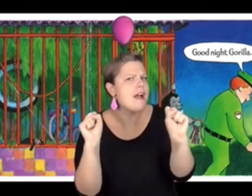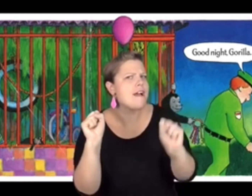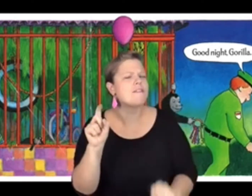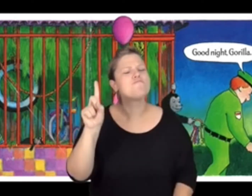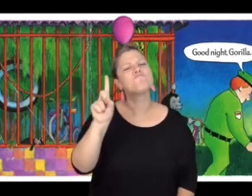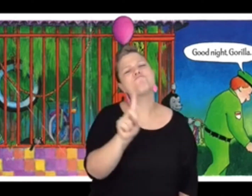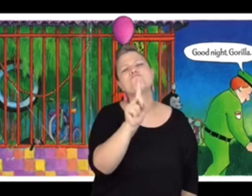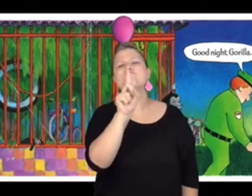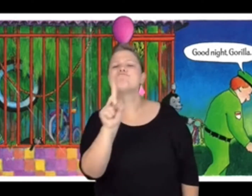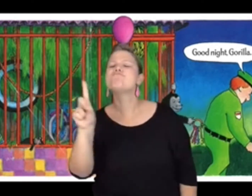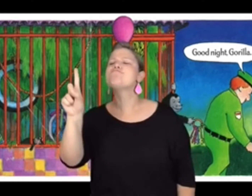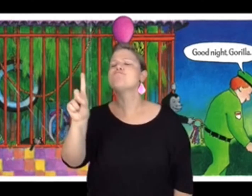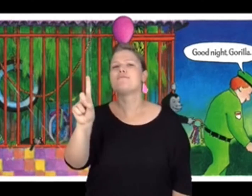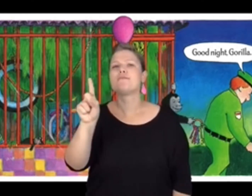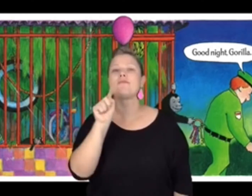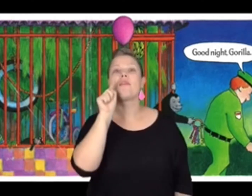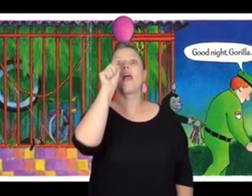the animals were safe and sound.